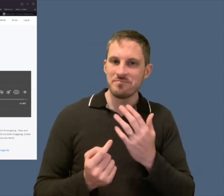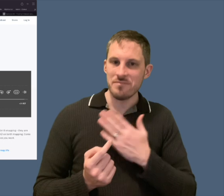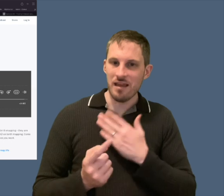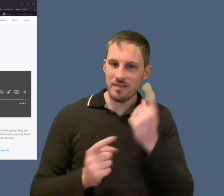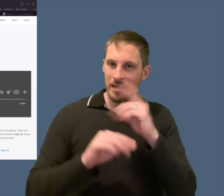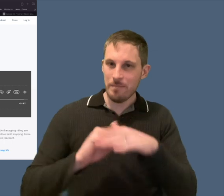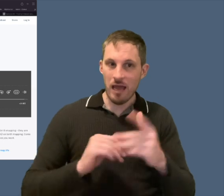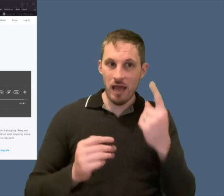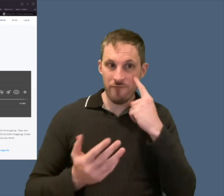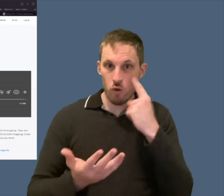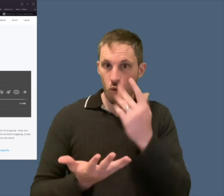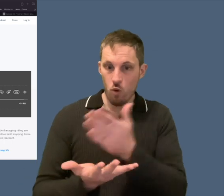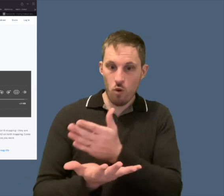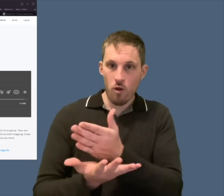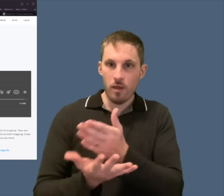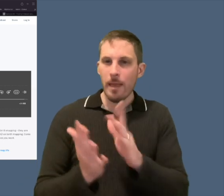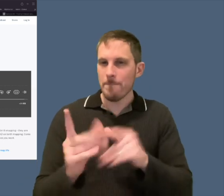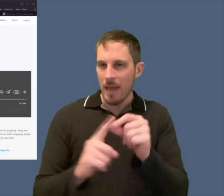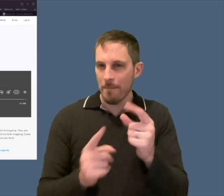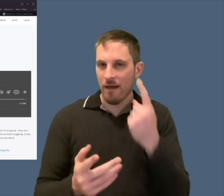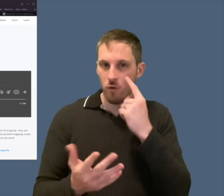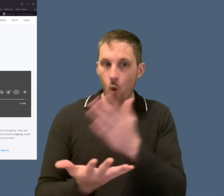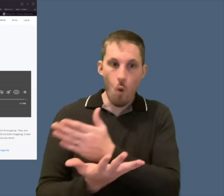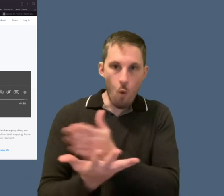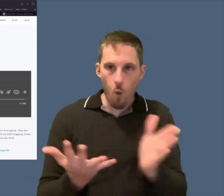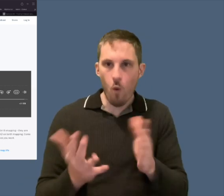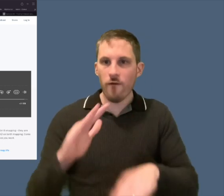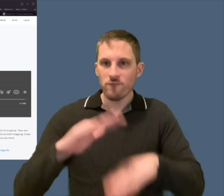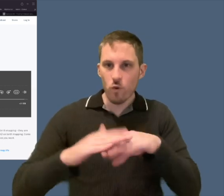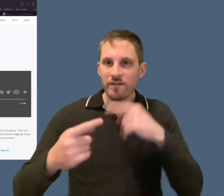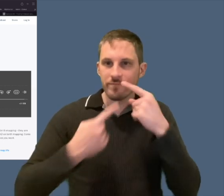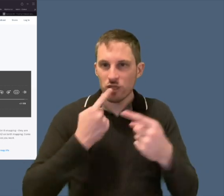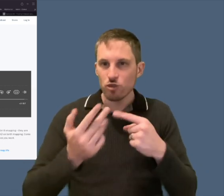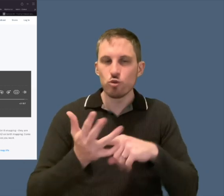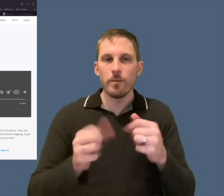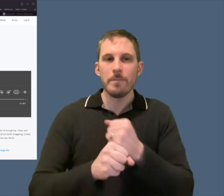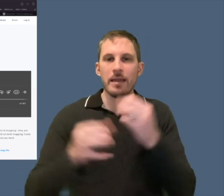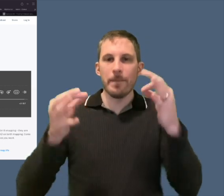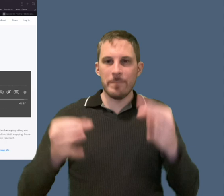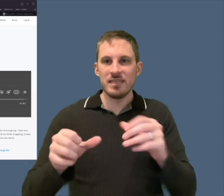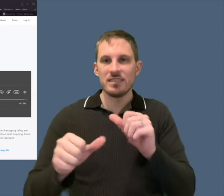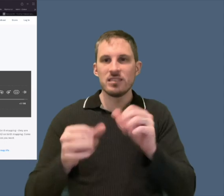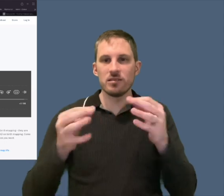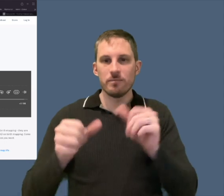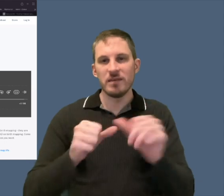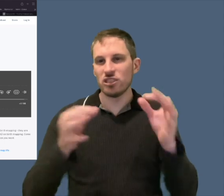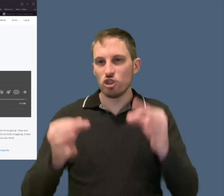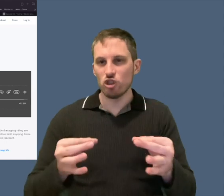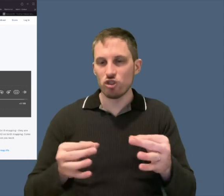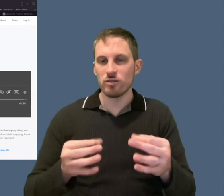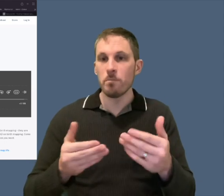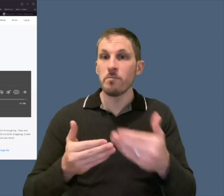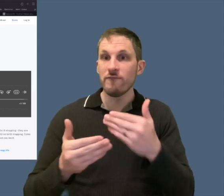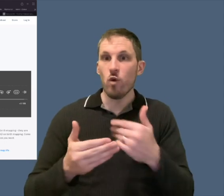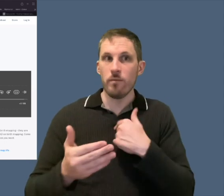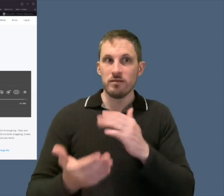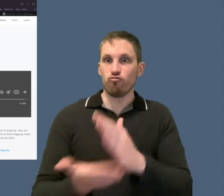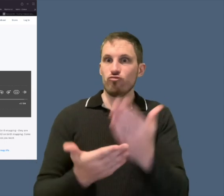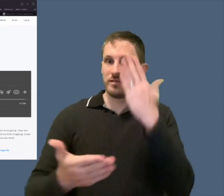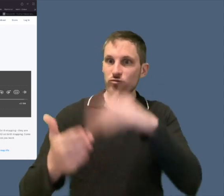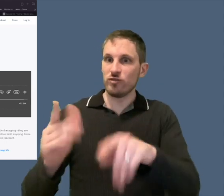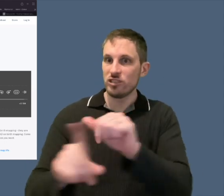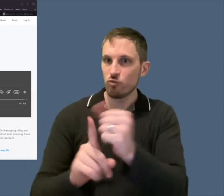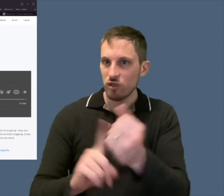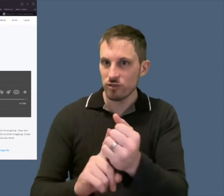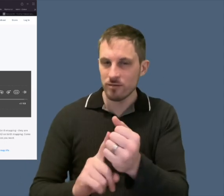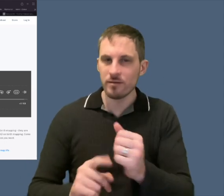all the information first to make a decision, the best decision you think you can before you're in the situation. But then going, well,